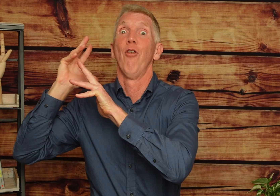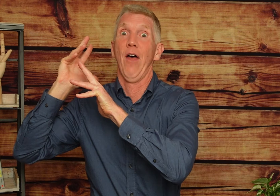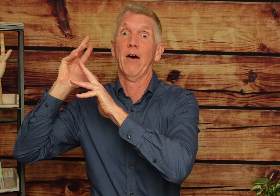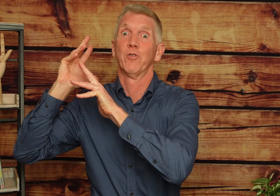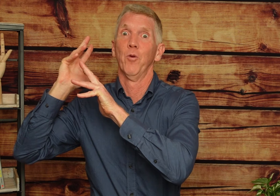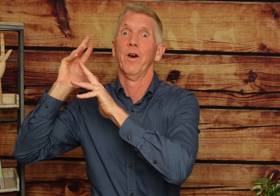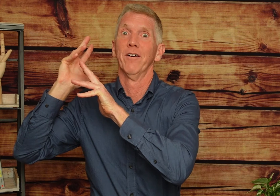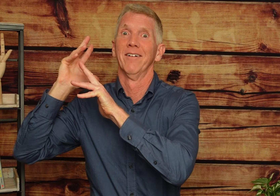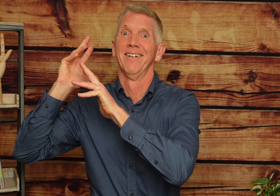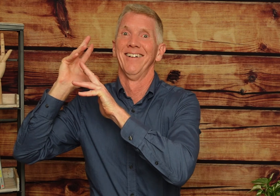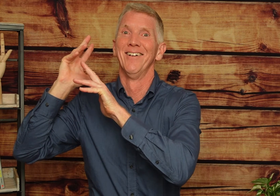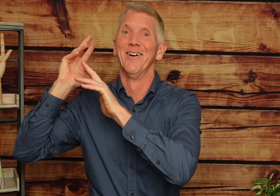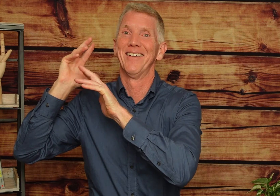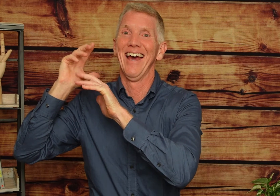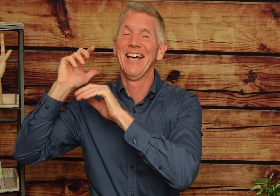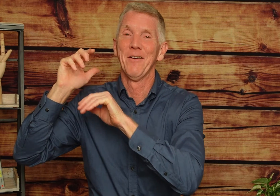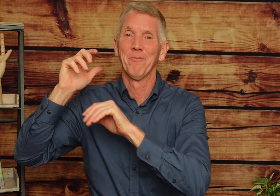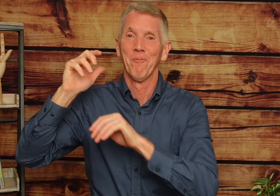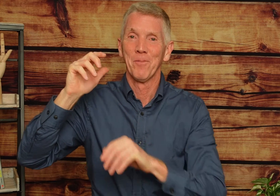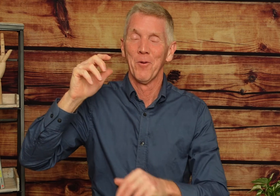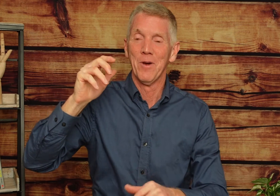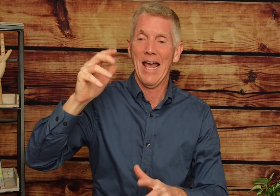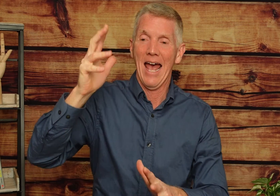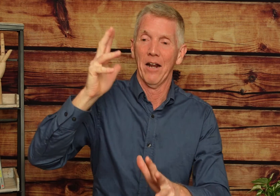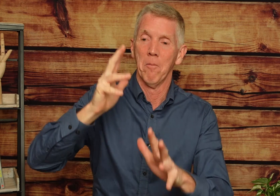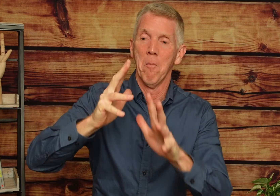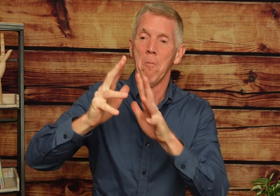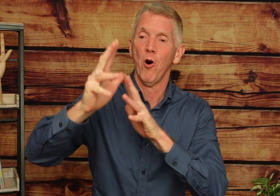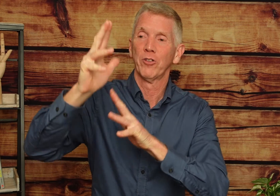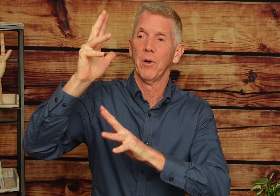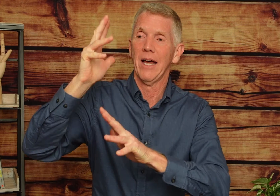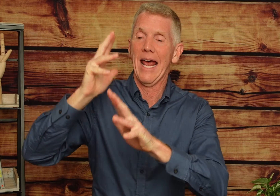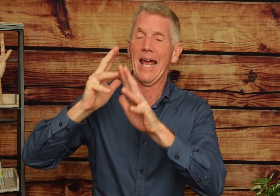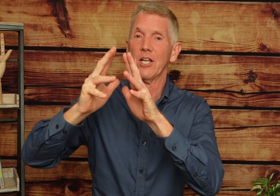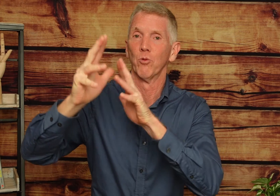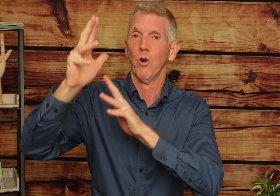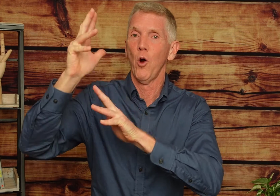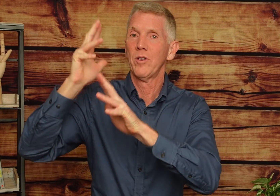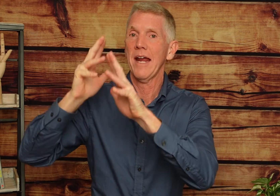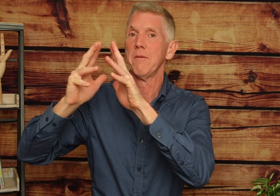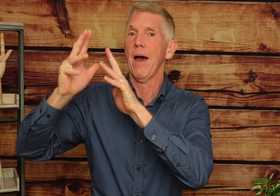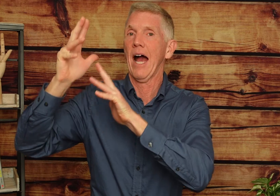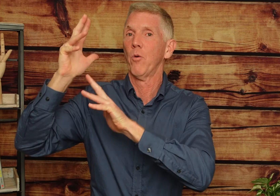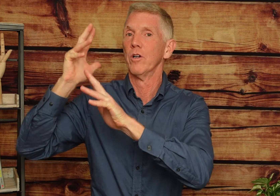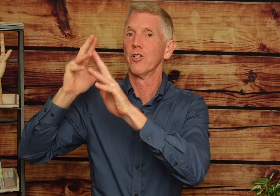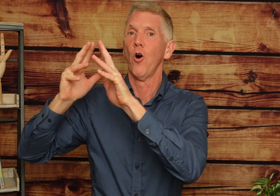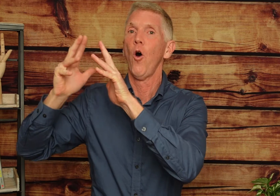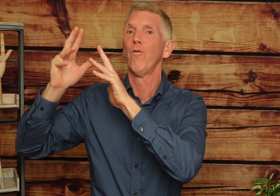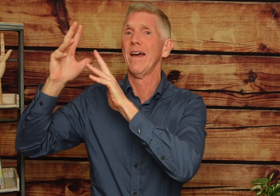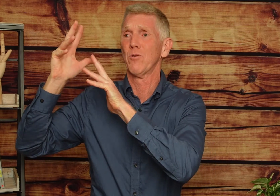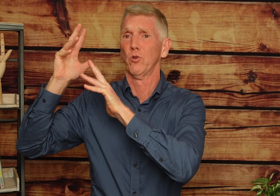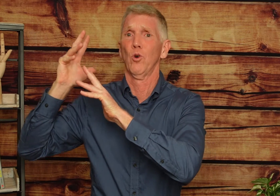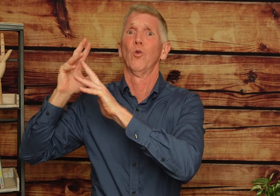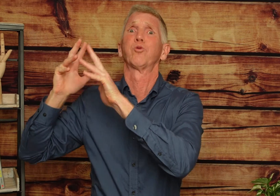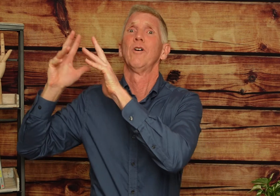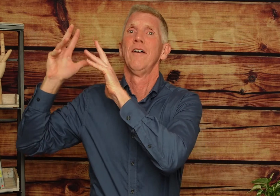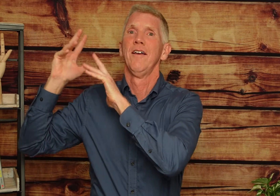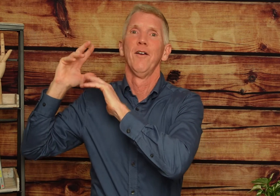That was the winner. Okay? We had multiple hands rotating backwards. The whole face was, whoosh.